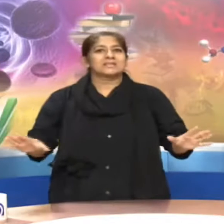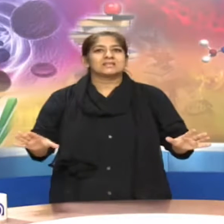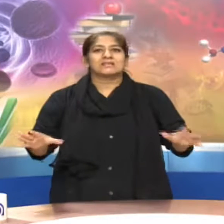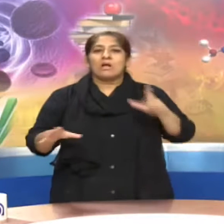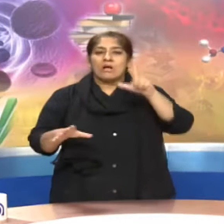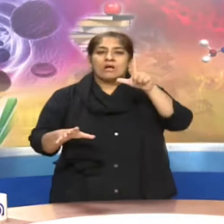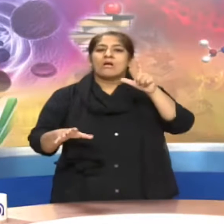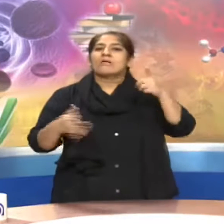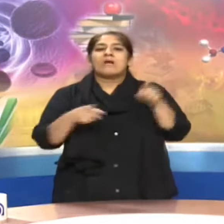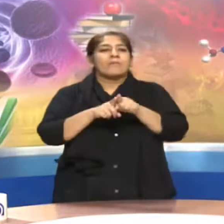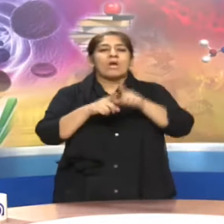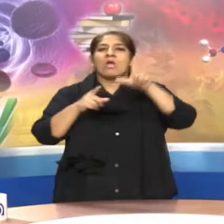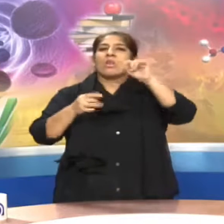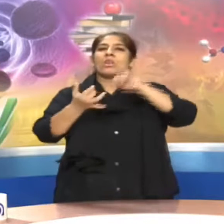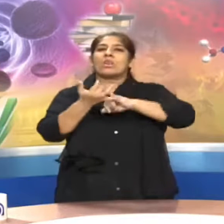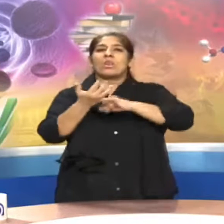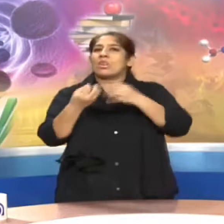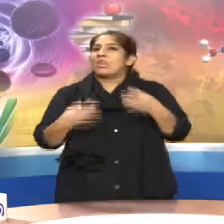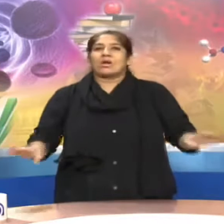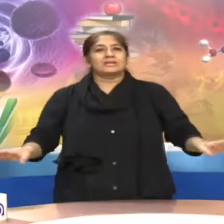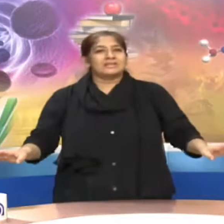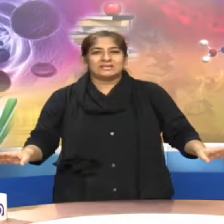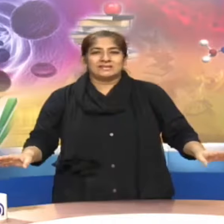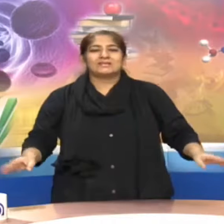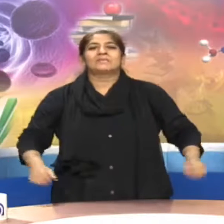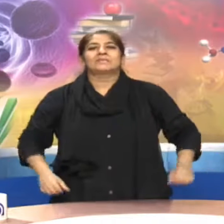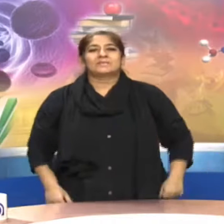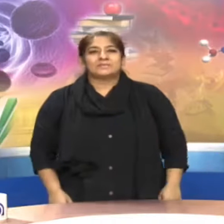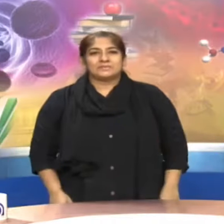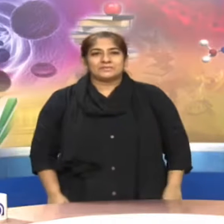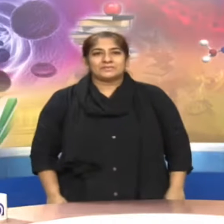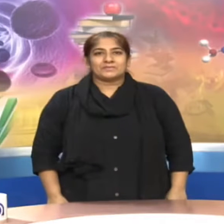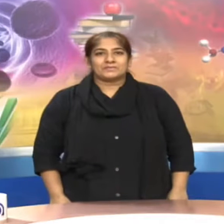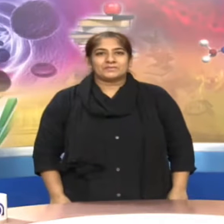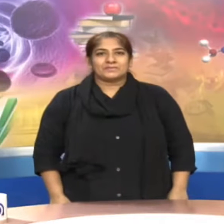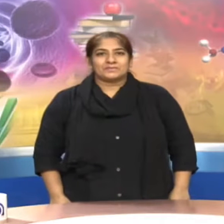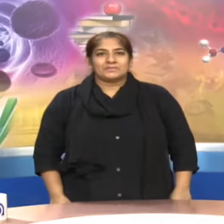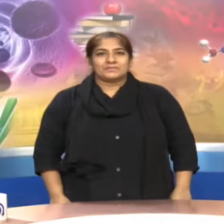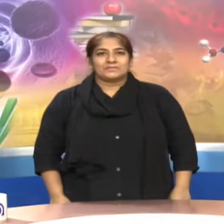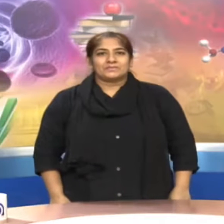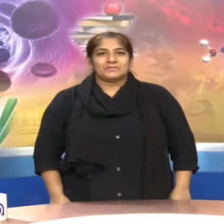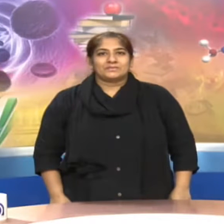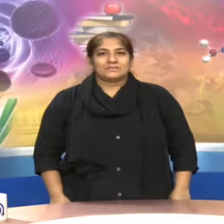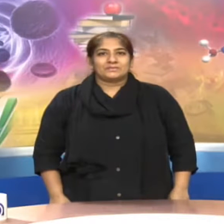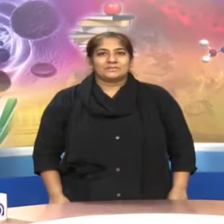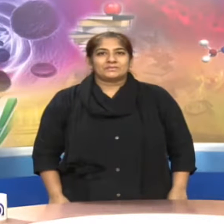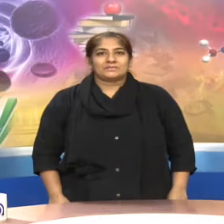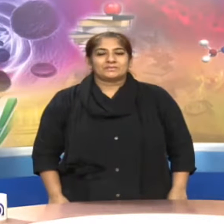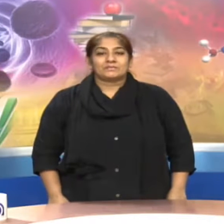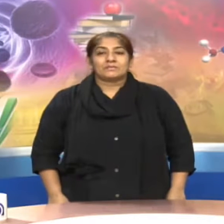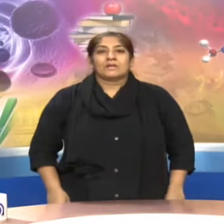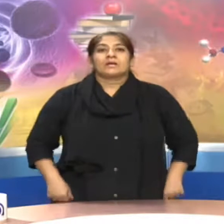So that faith is important. When we have less faith on subordinate, that is a kind of personal